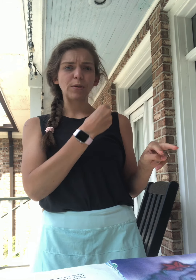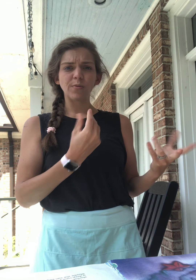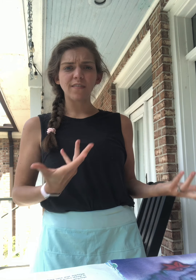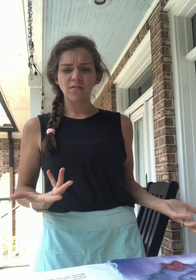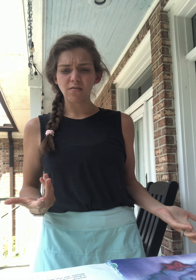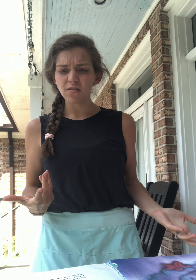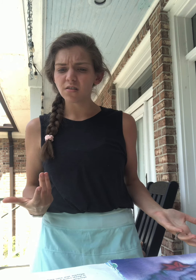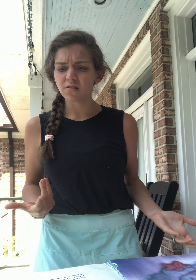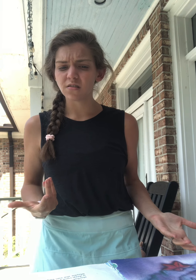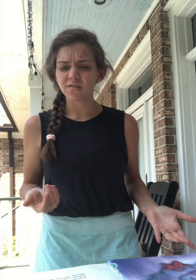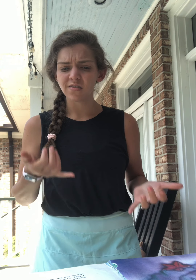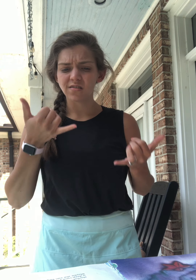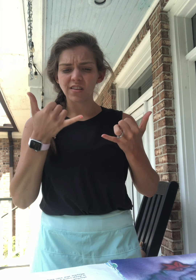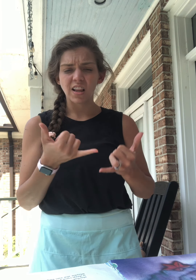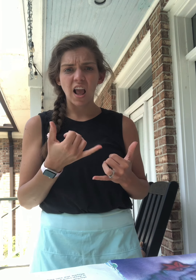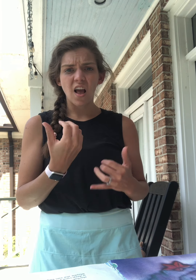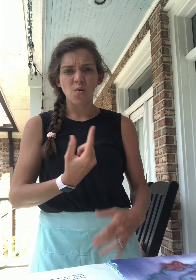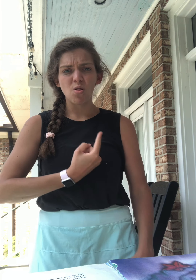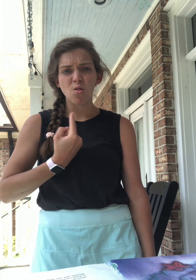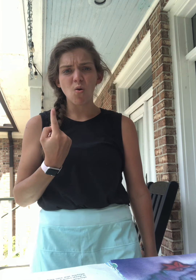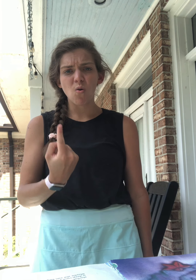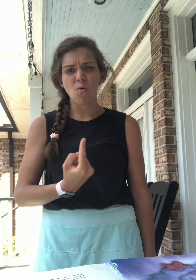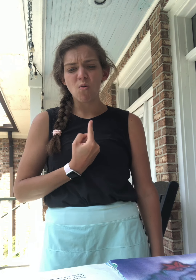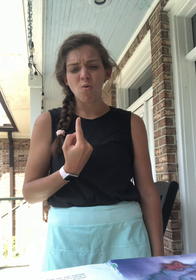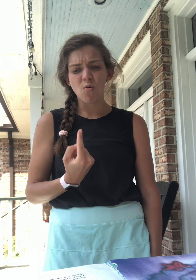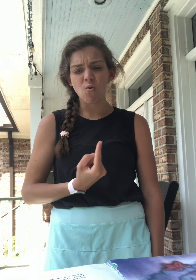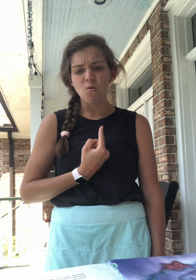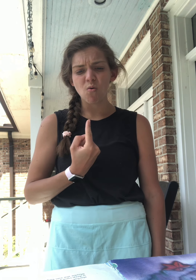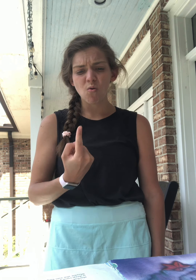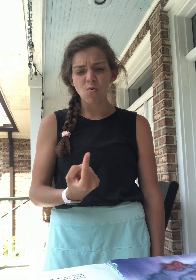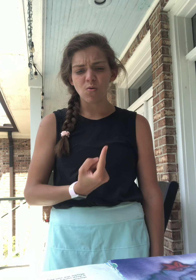he was the loneliest fish in the entire ocean.